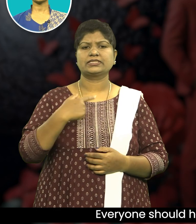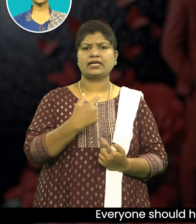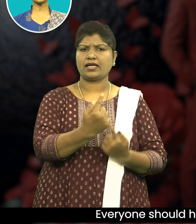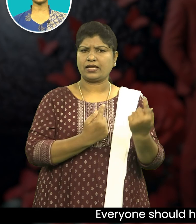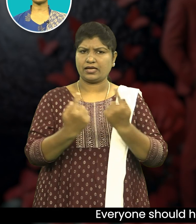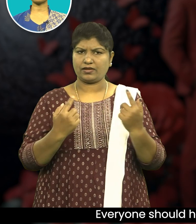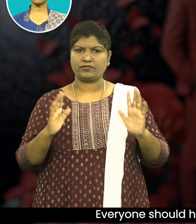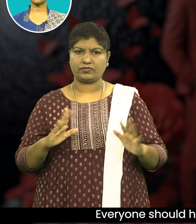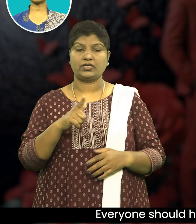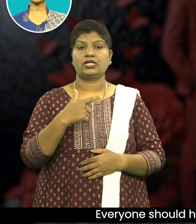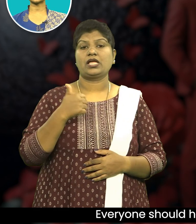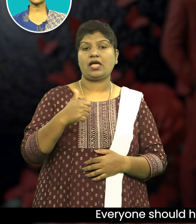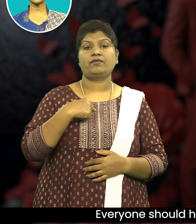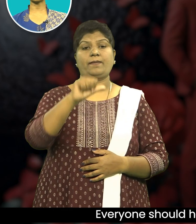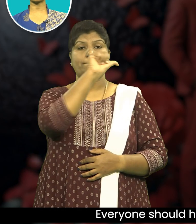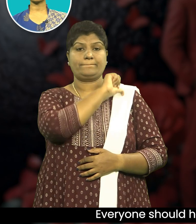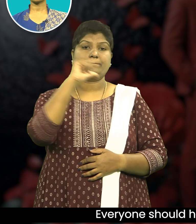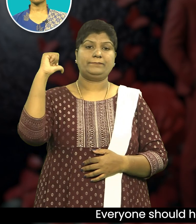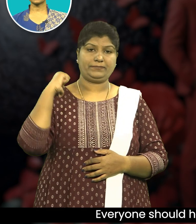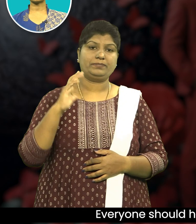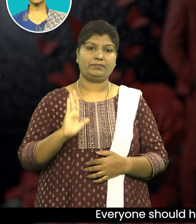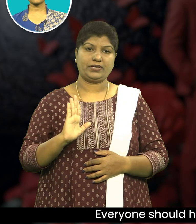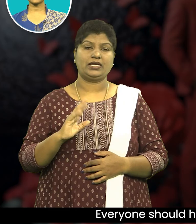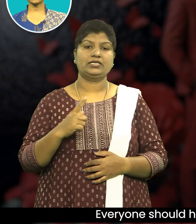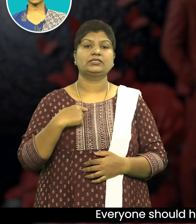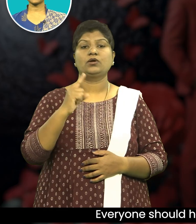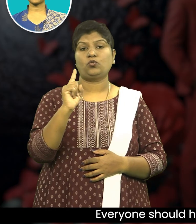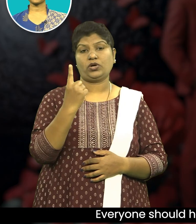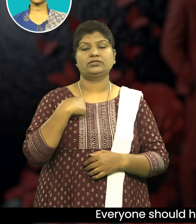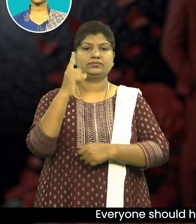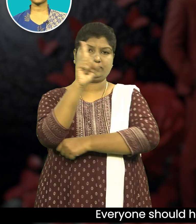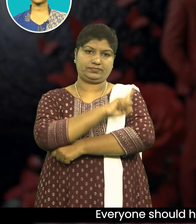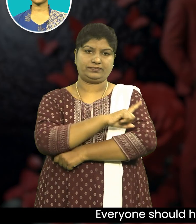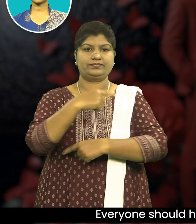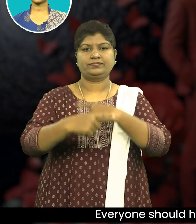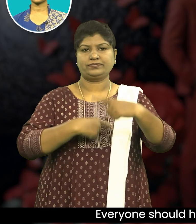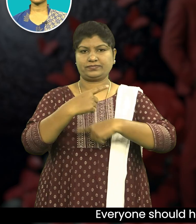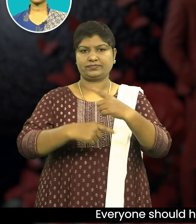Everyone should have a bath at least once every day.